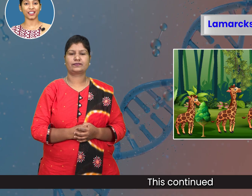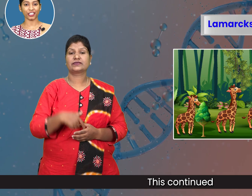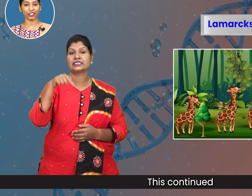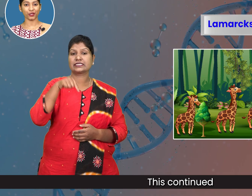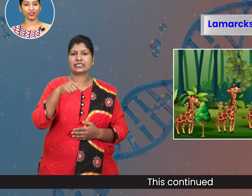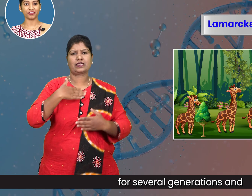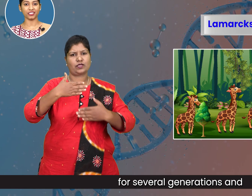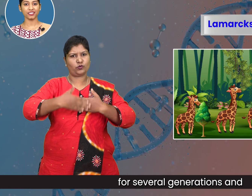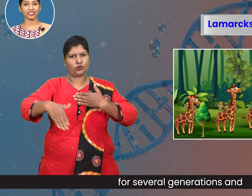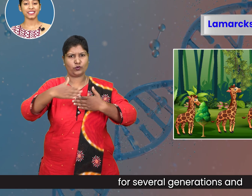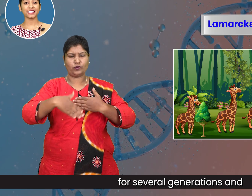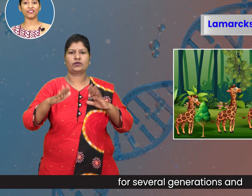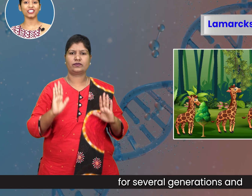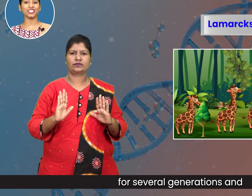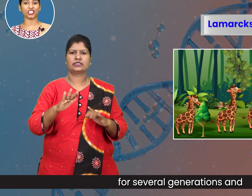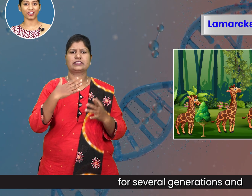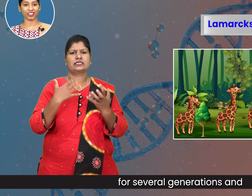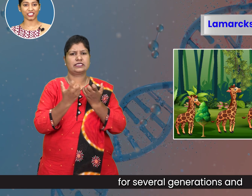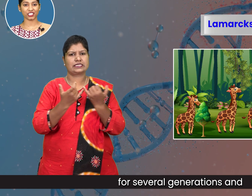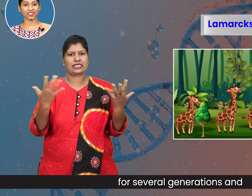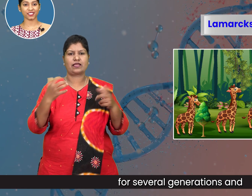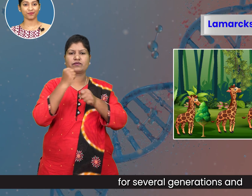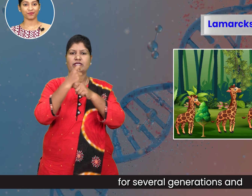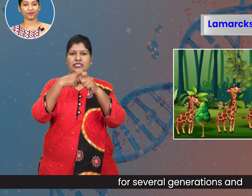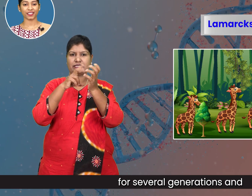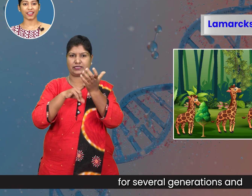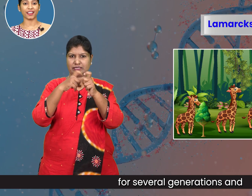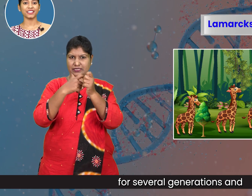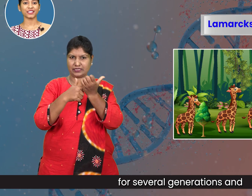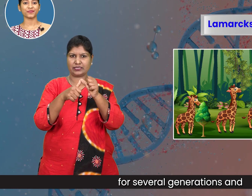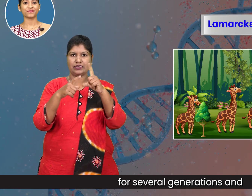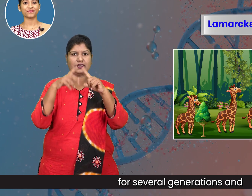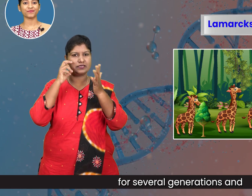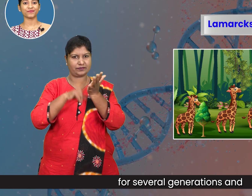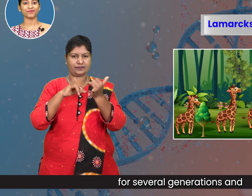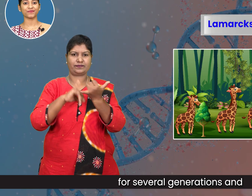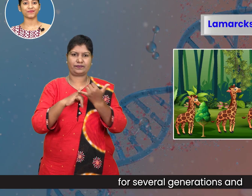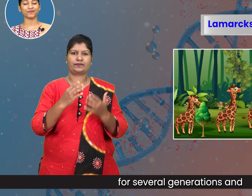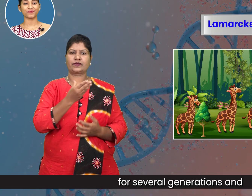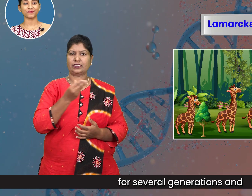This continued for several generations, and